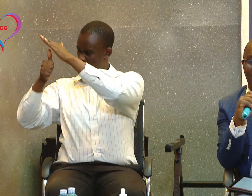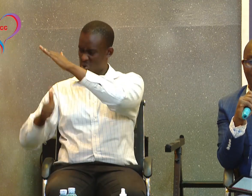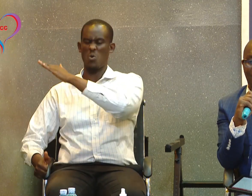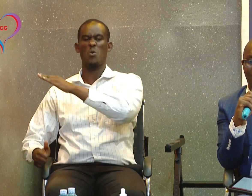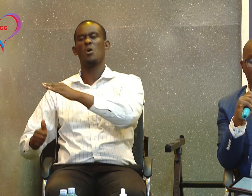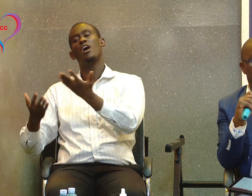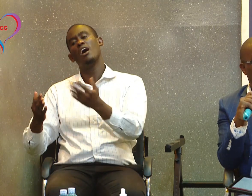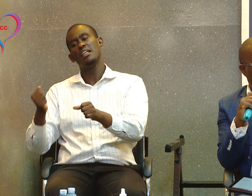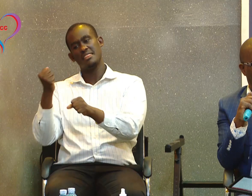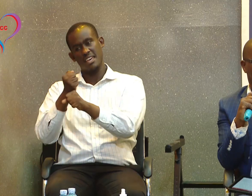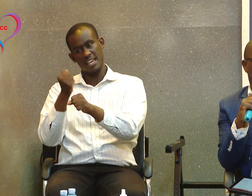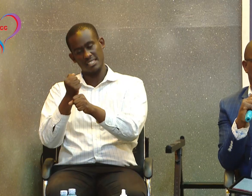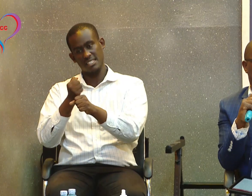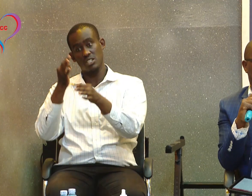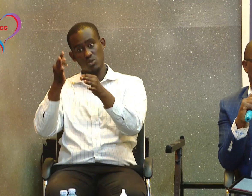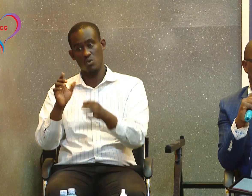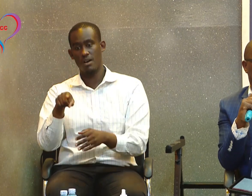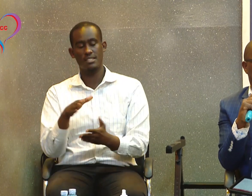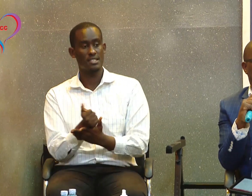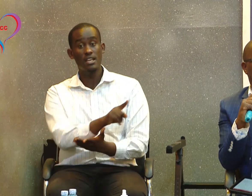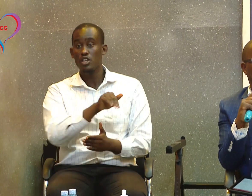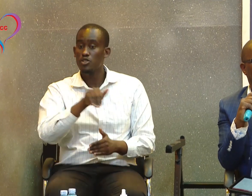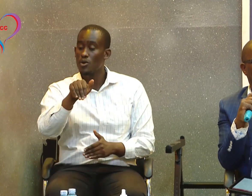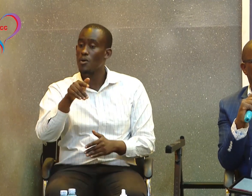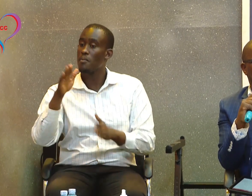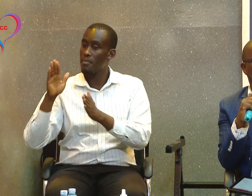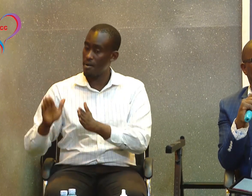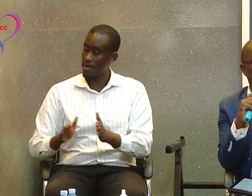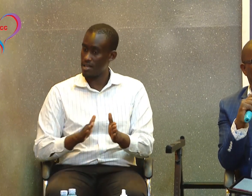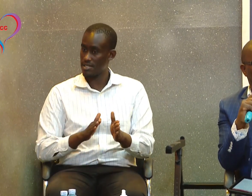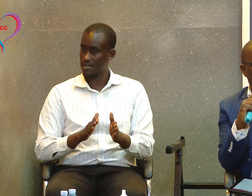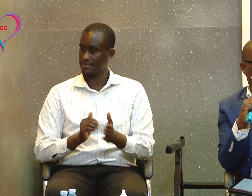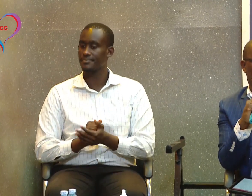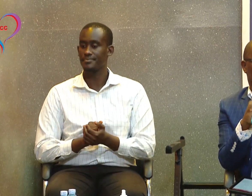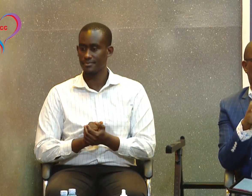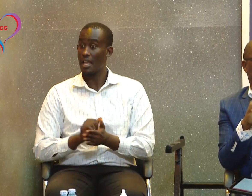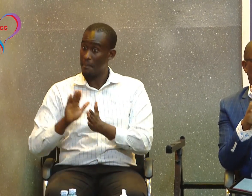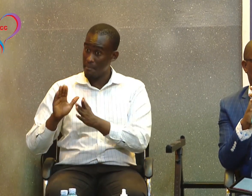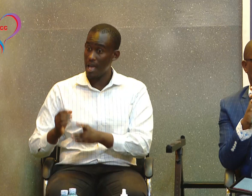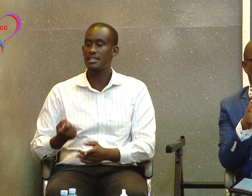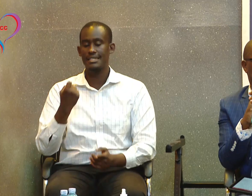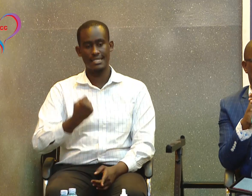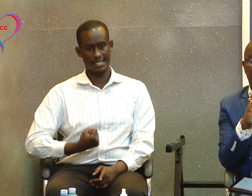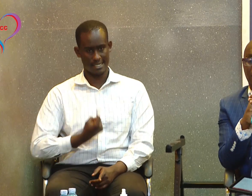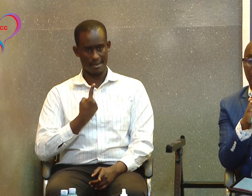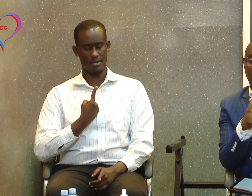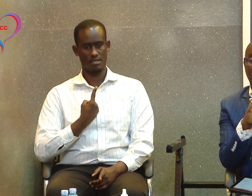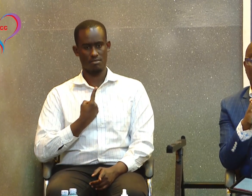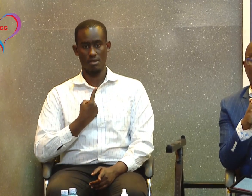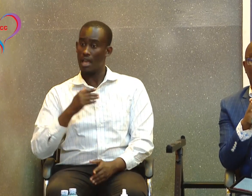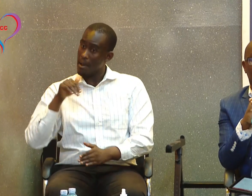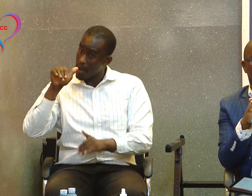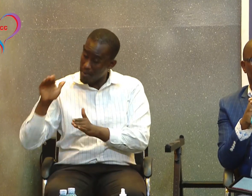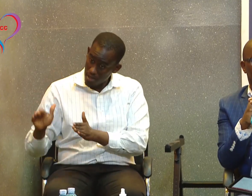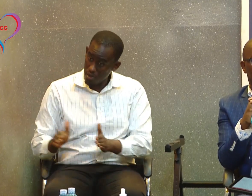bye twajjokola. Your purpose ekigendererwa determines the level of your prayer. Kye kisalawo engeri